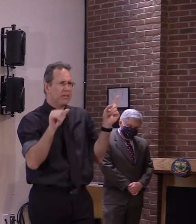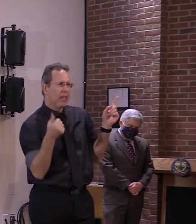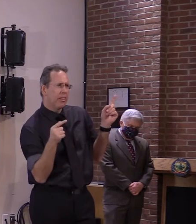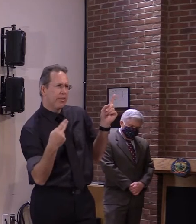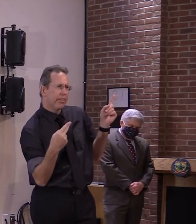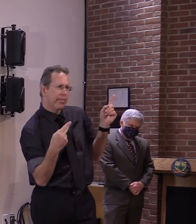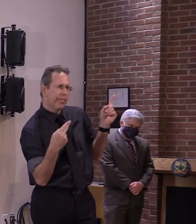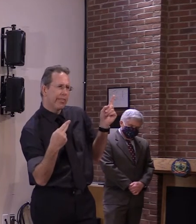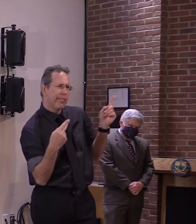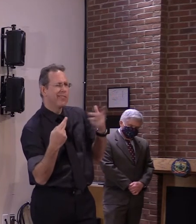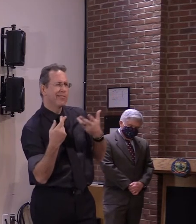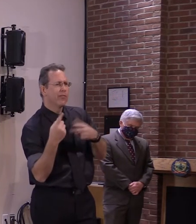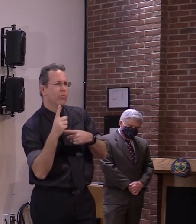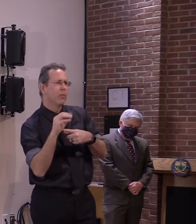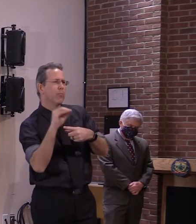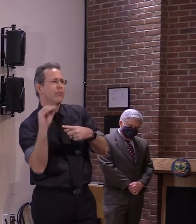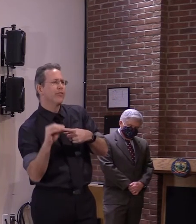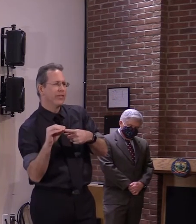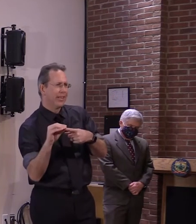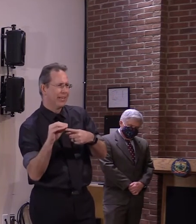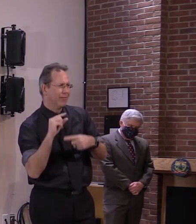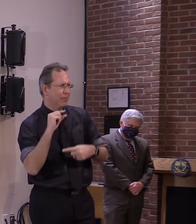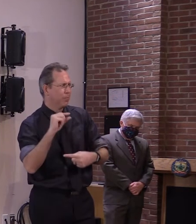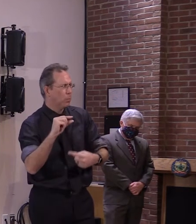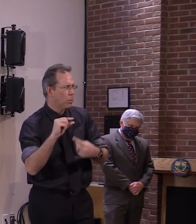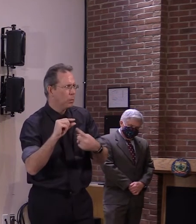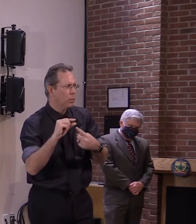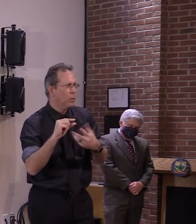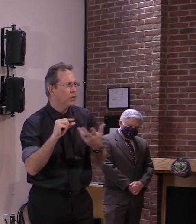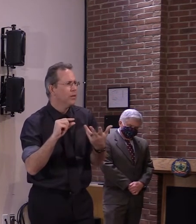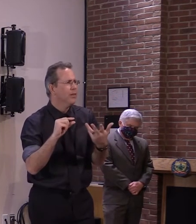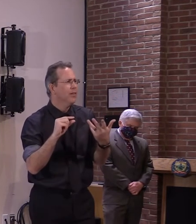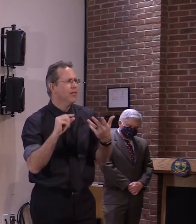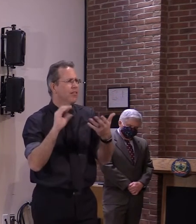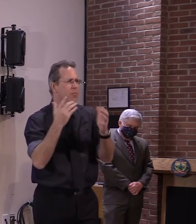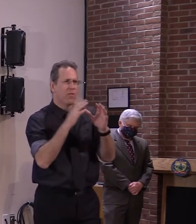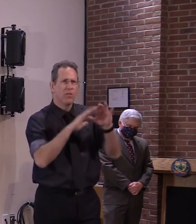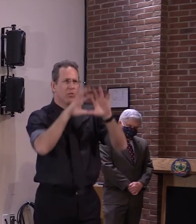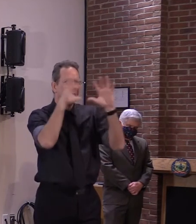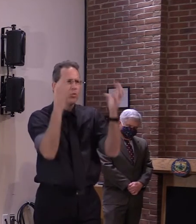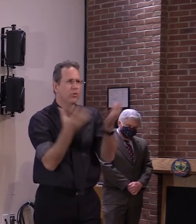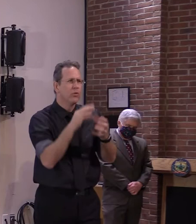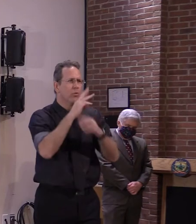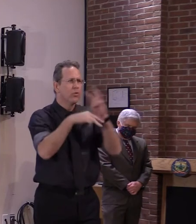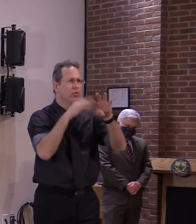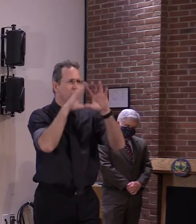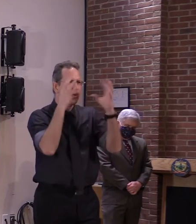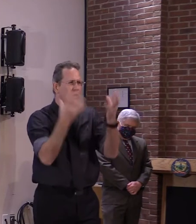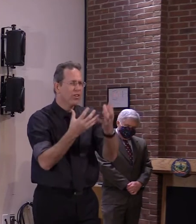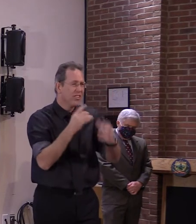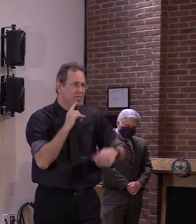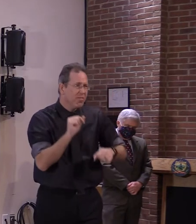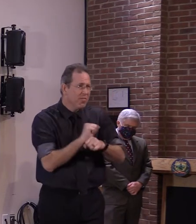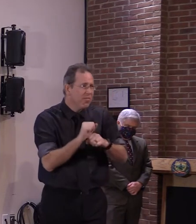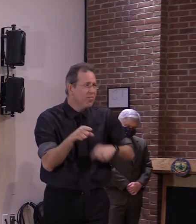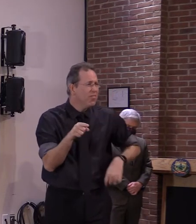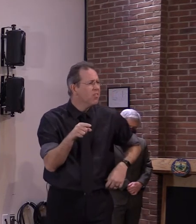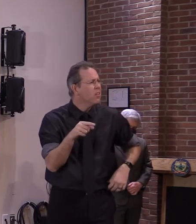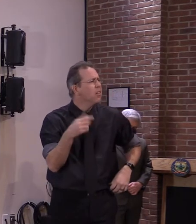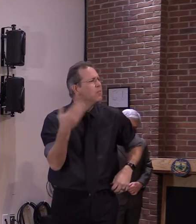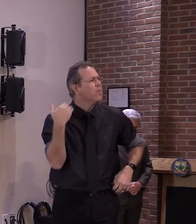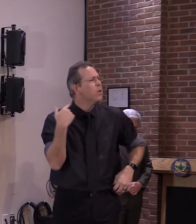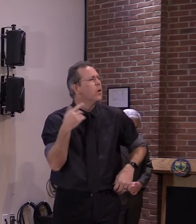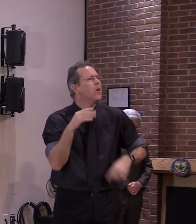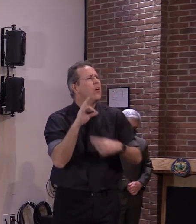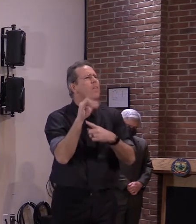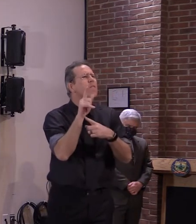worldwide um what happened to you know flu a flu b uh we had what